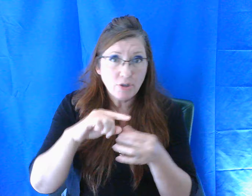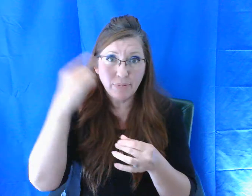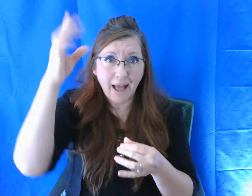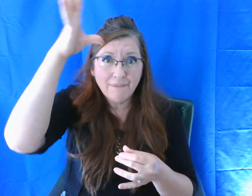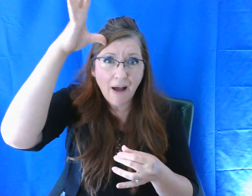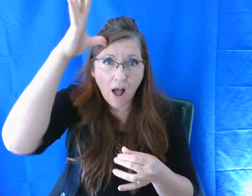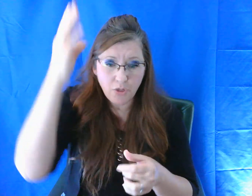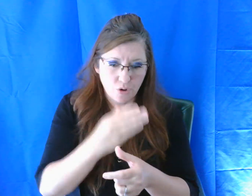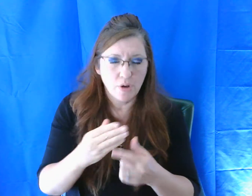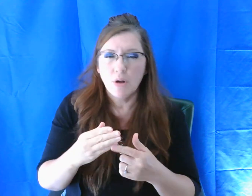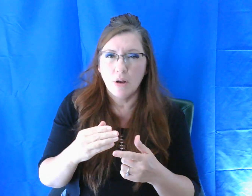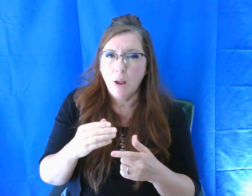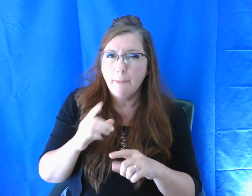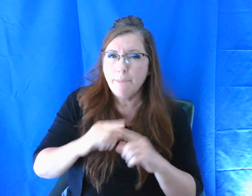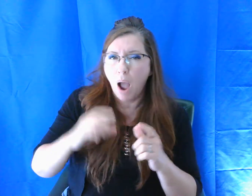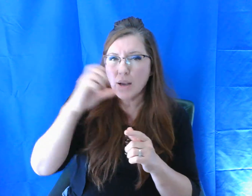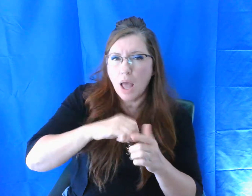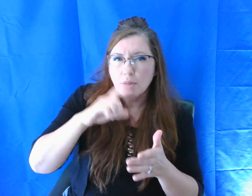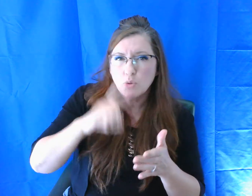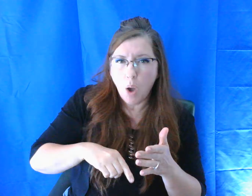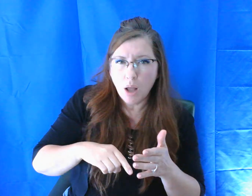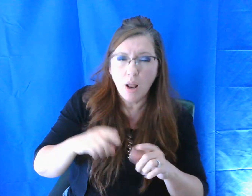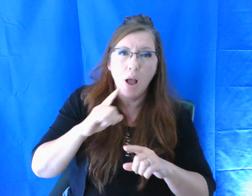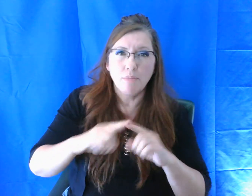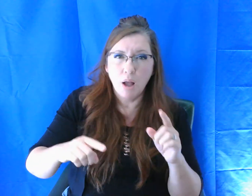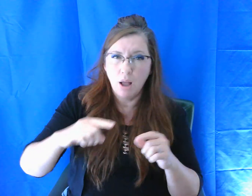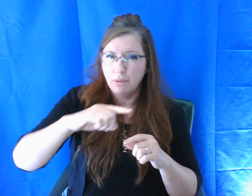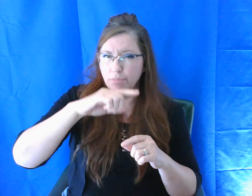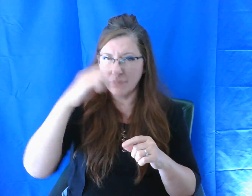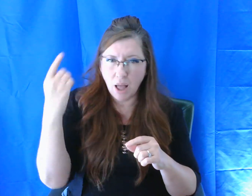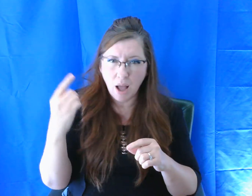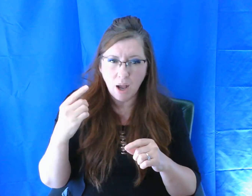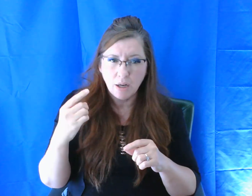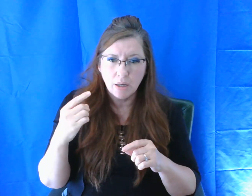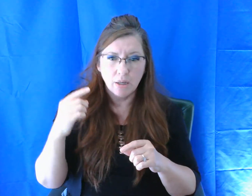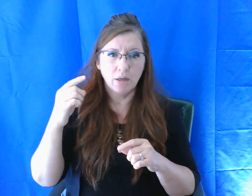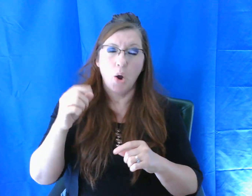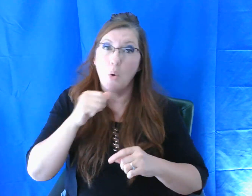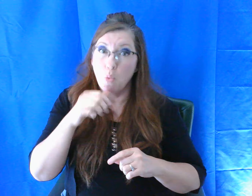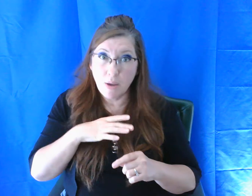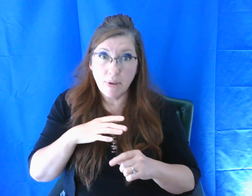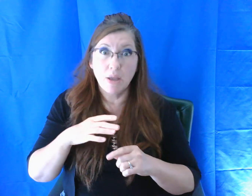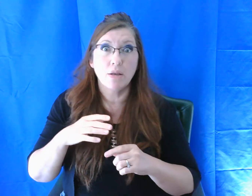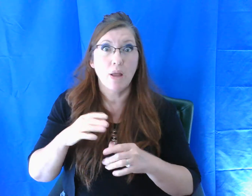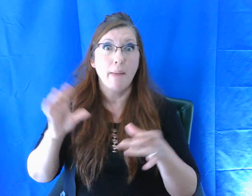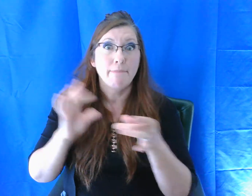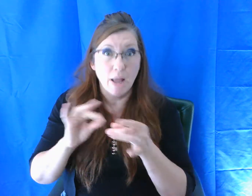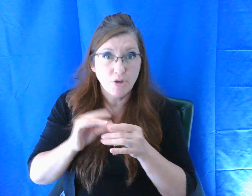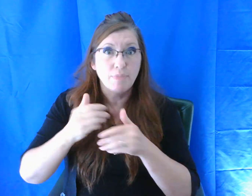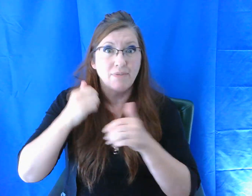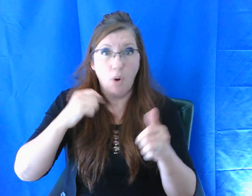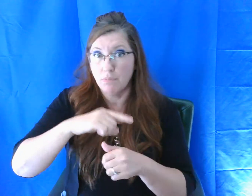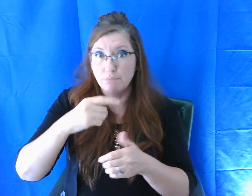in there, but guess what? Black women are mentioned before black fathers. What? Listen. They talk about one black person before